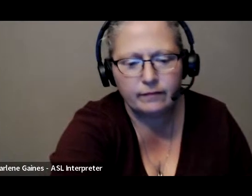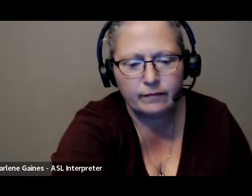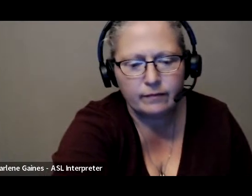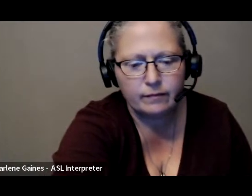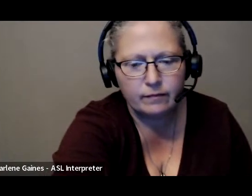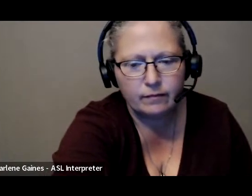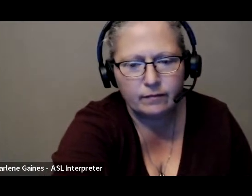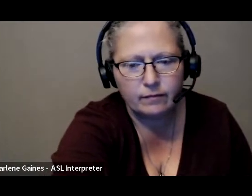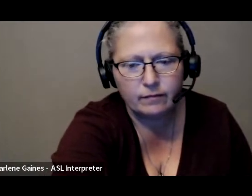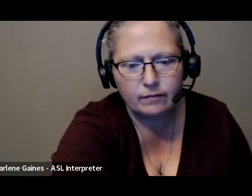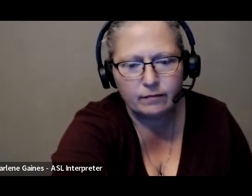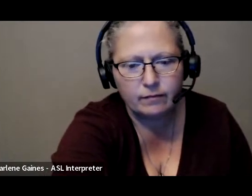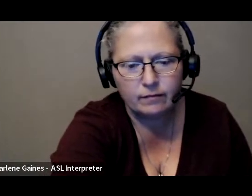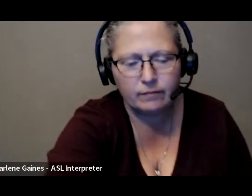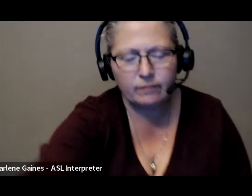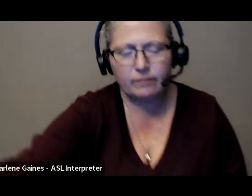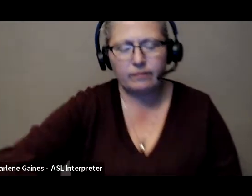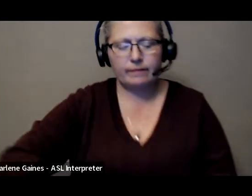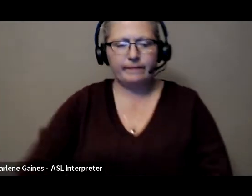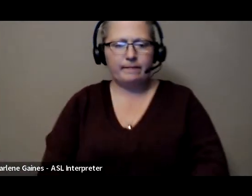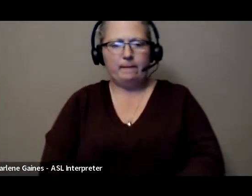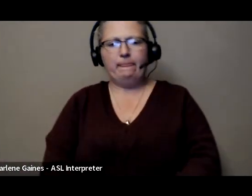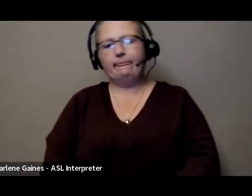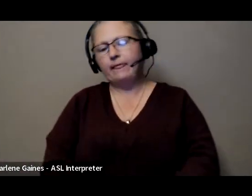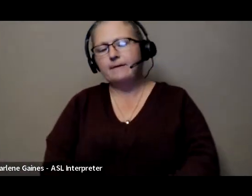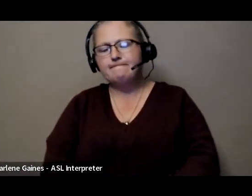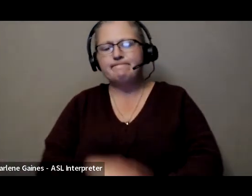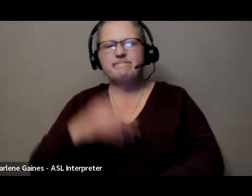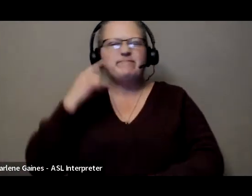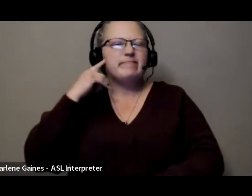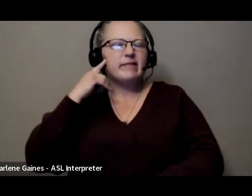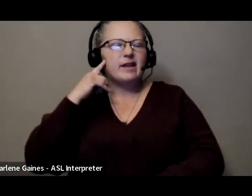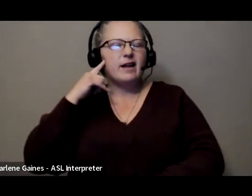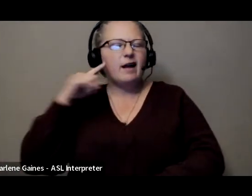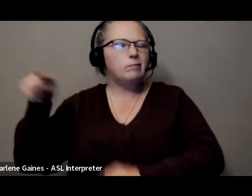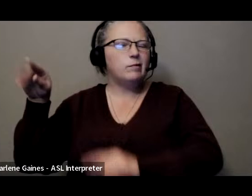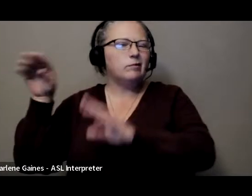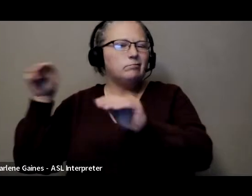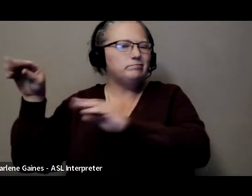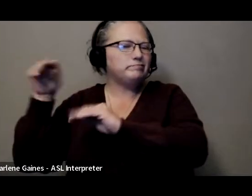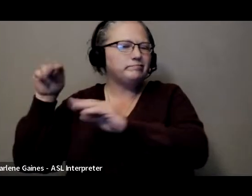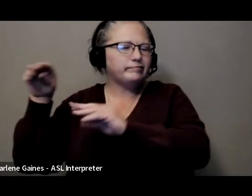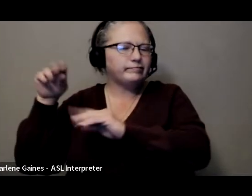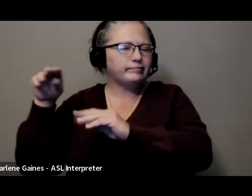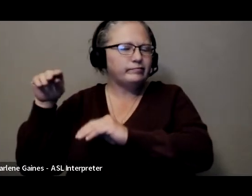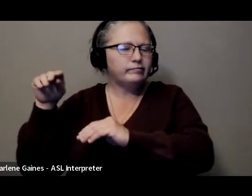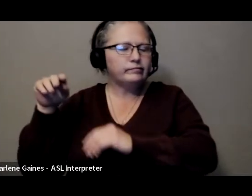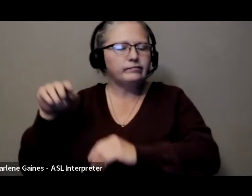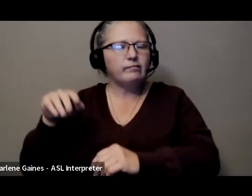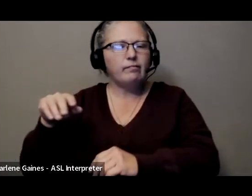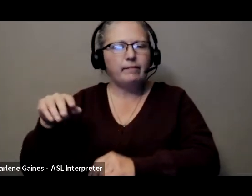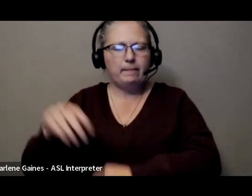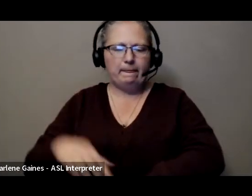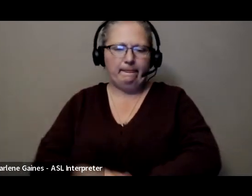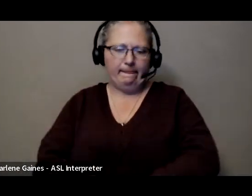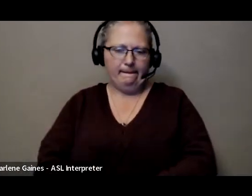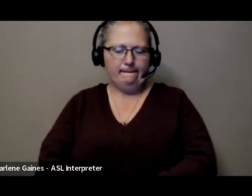Yeah, I got like hospital, a couple of and then there's your turn.